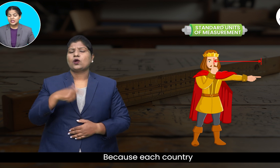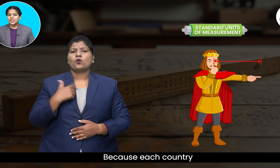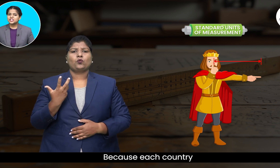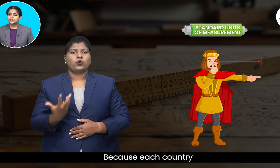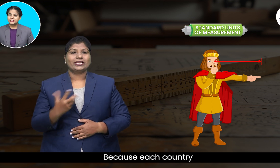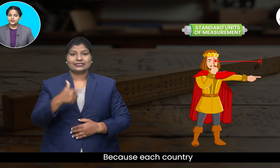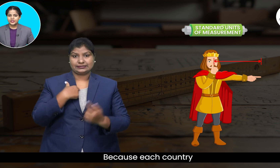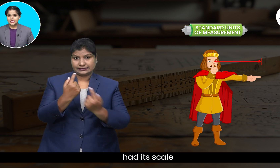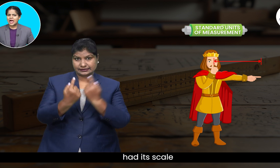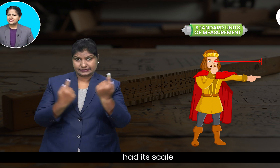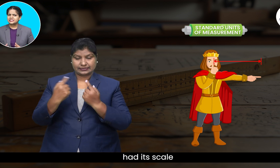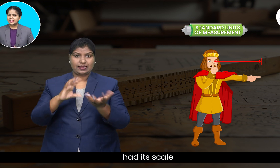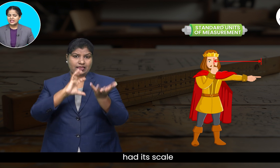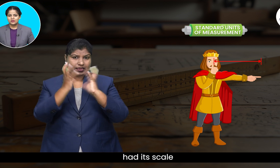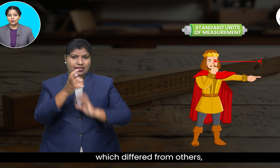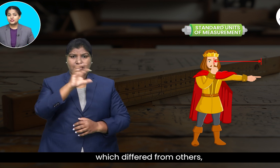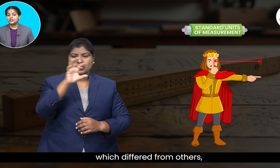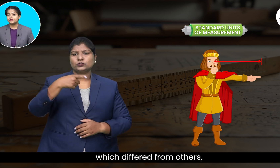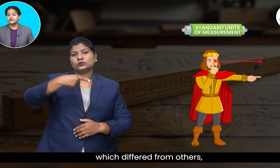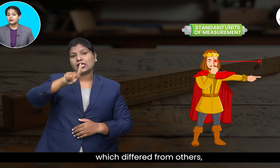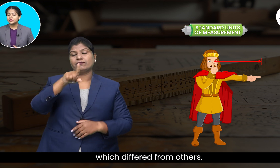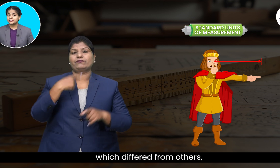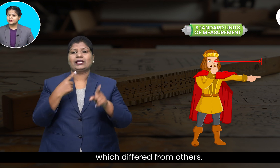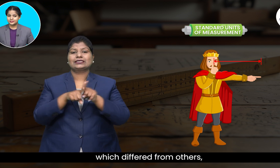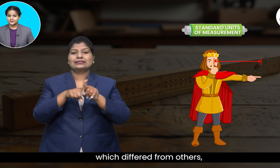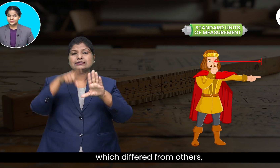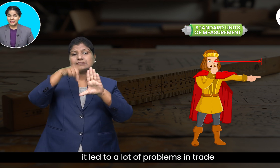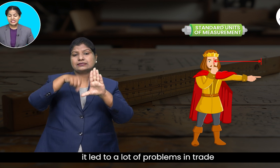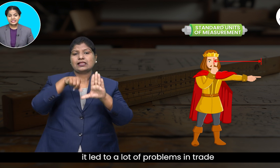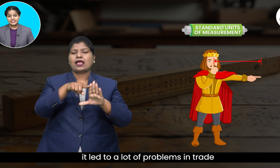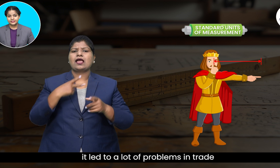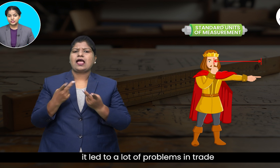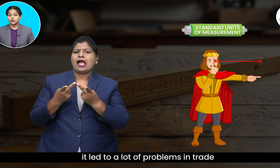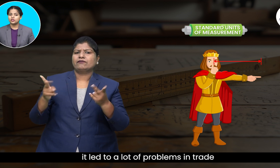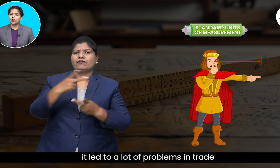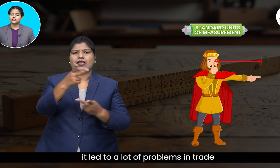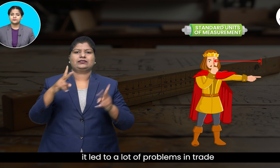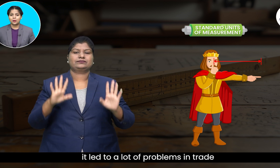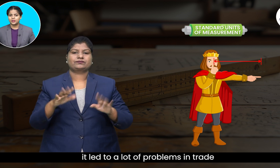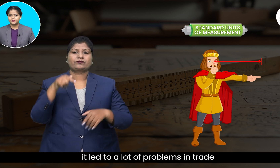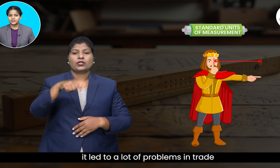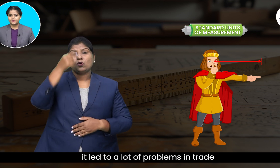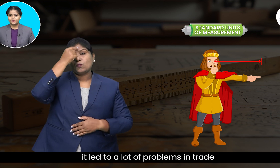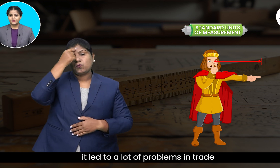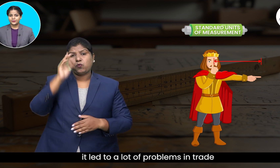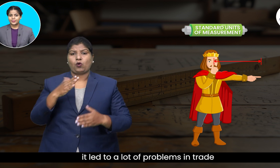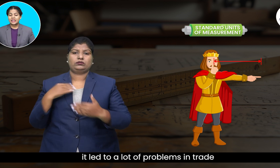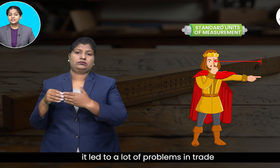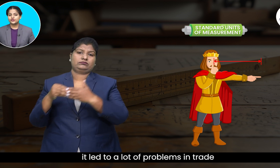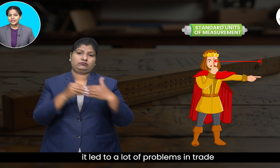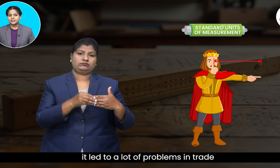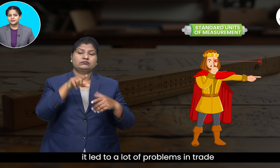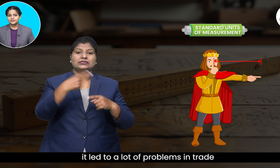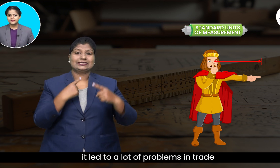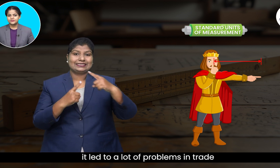Because each country had its scale which differed from others. It led to a lot of problems